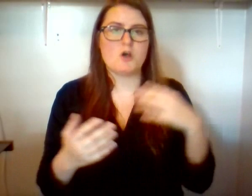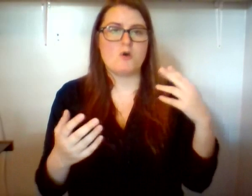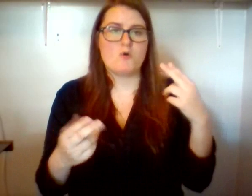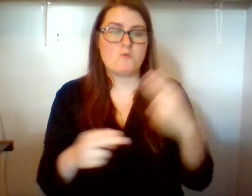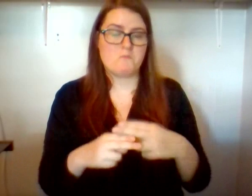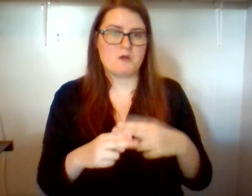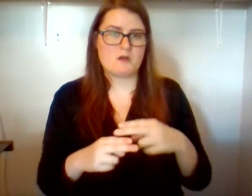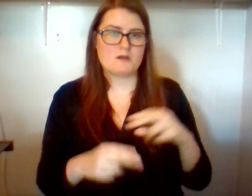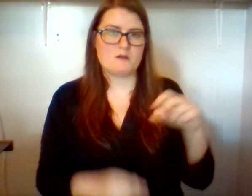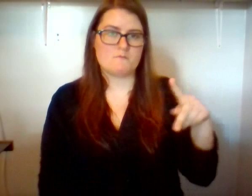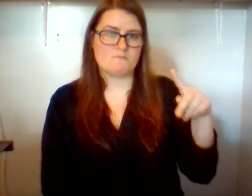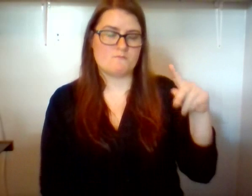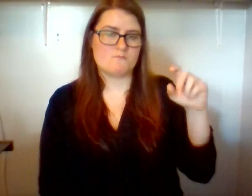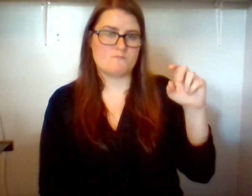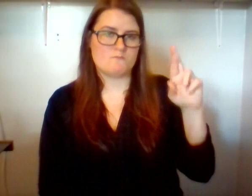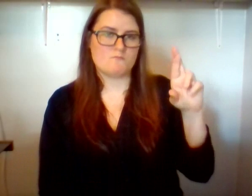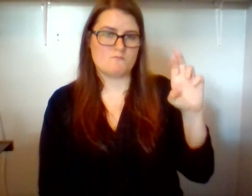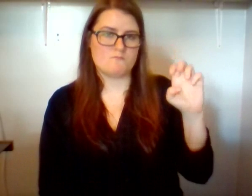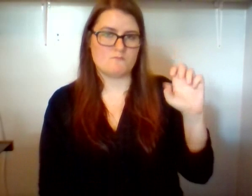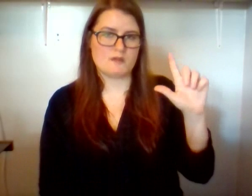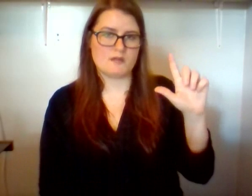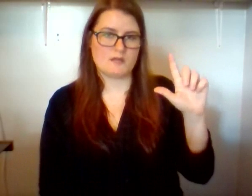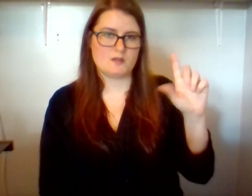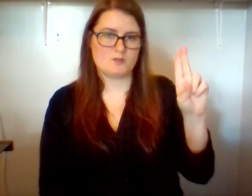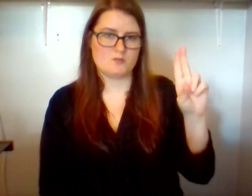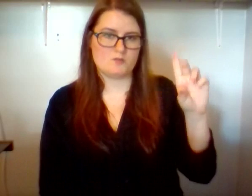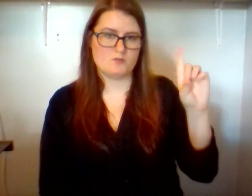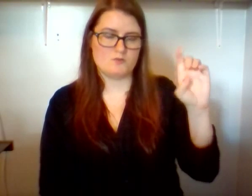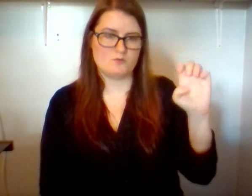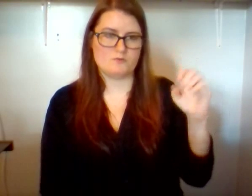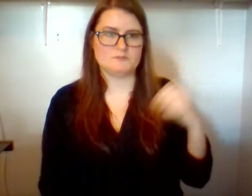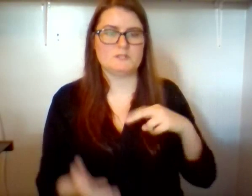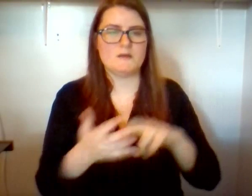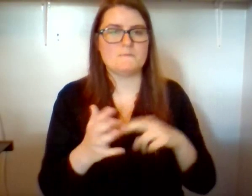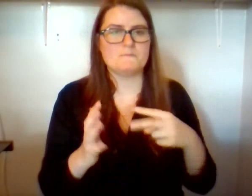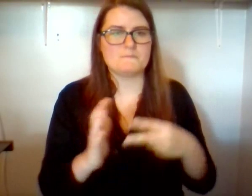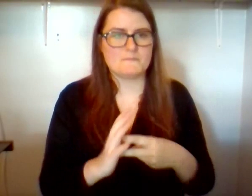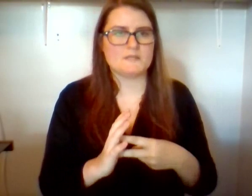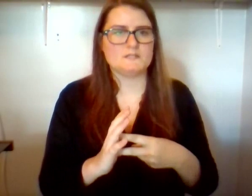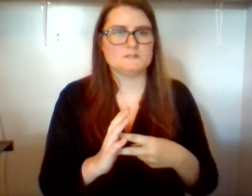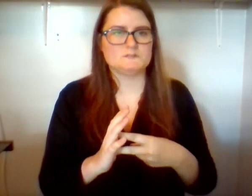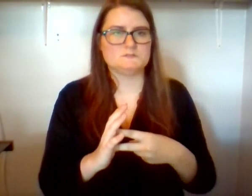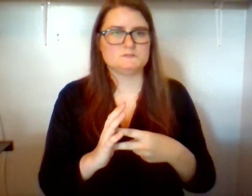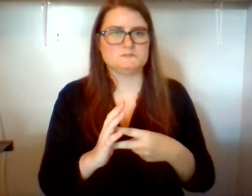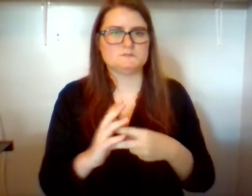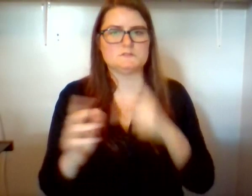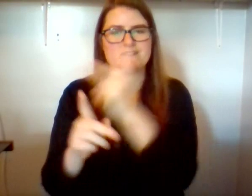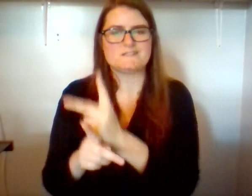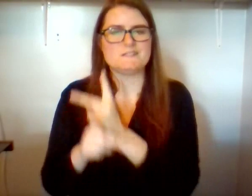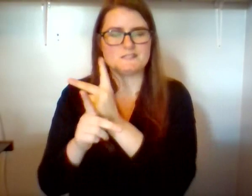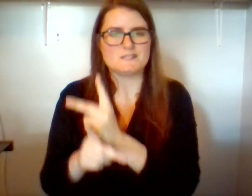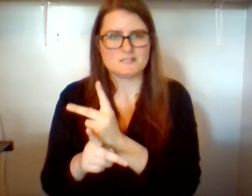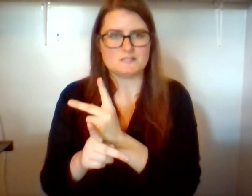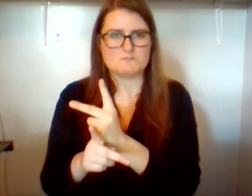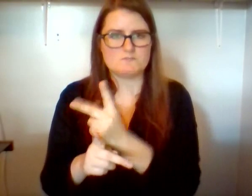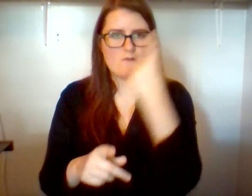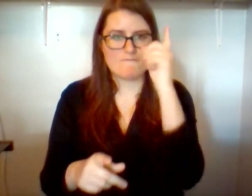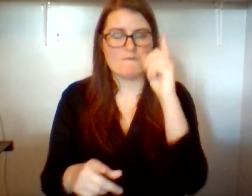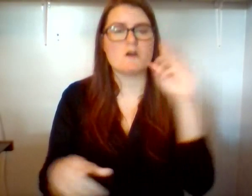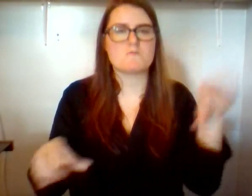for marriage. And I would just suggest very practically that men and women getting into a relationship that they think is